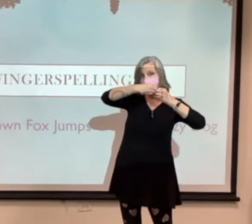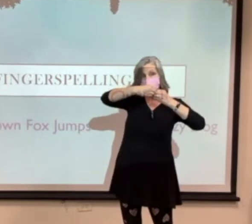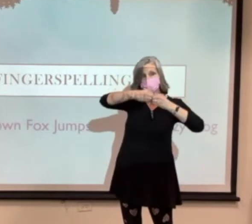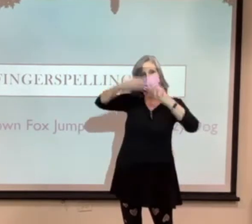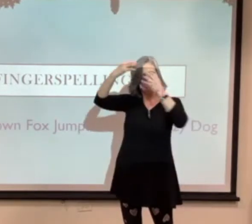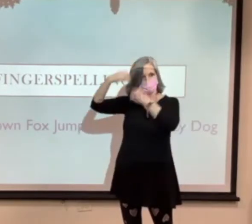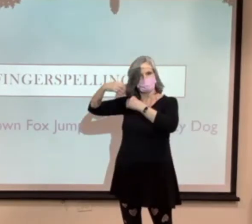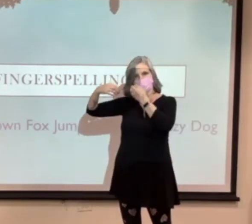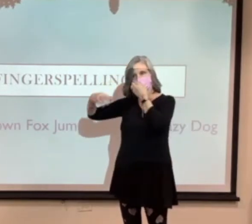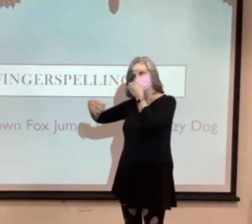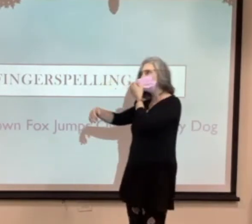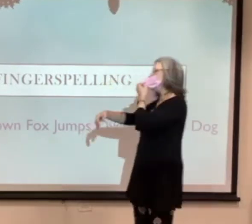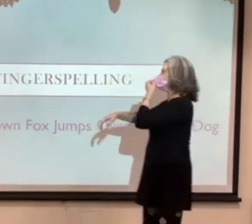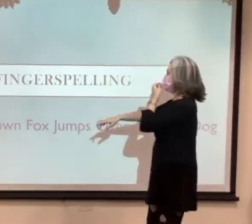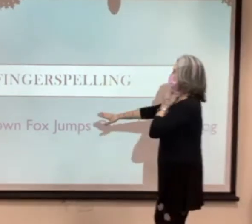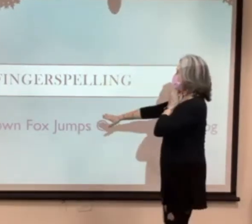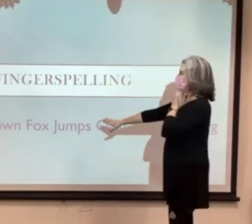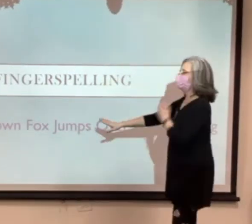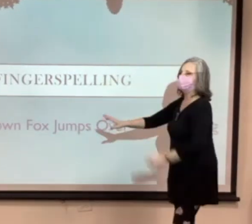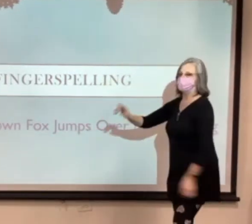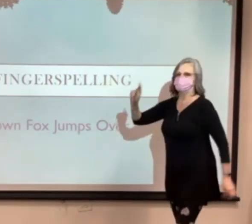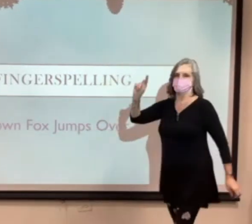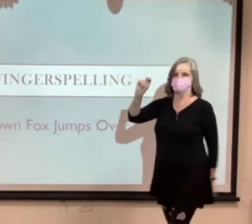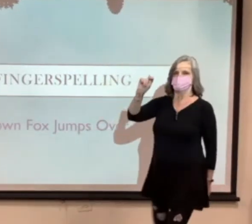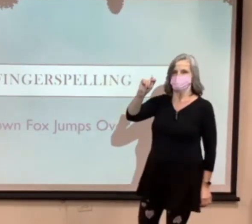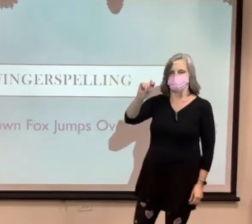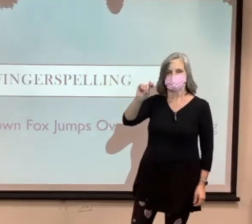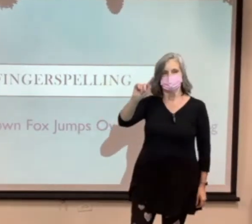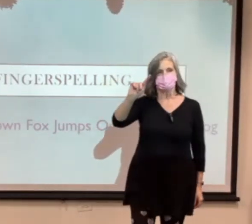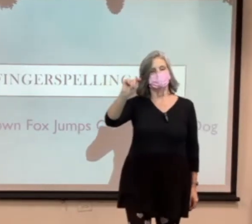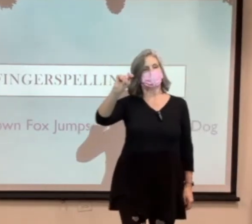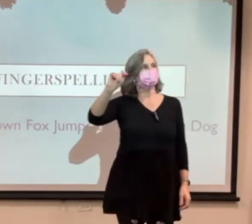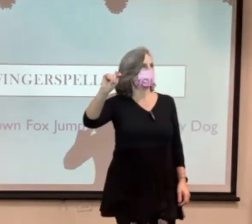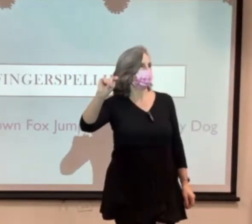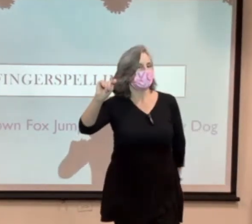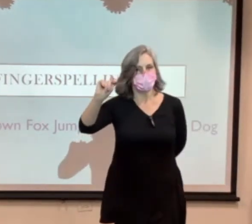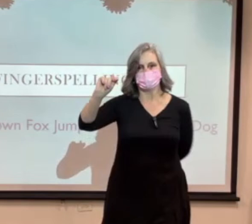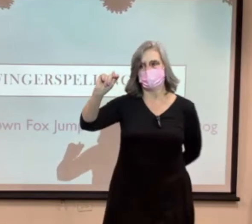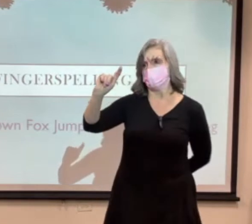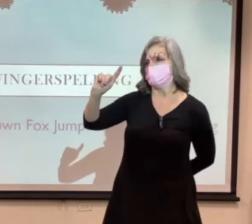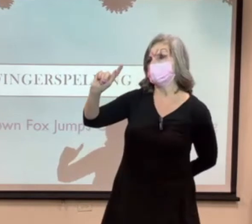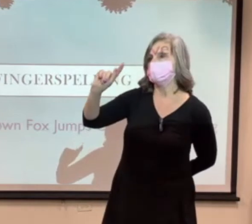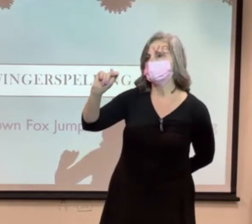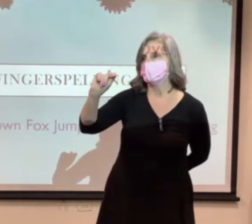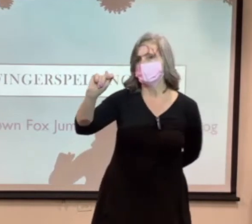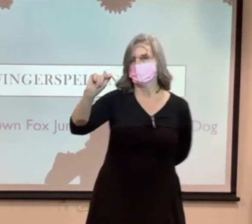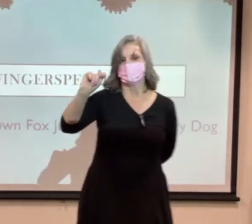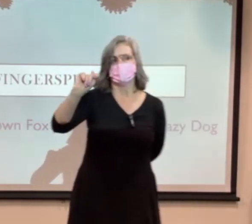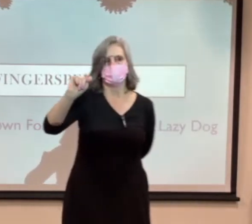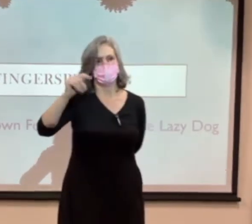memorize something to using it. So this is a fun expression to practice. So why don't you try and just copy my hand?